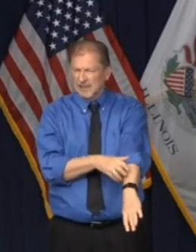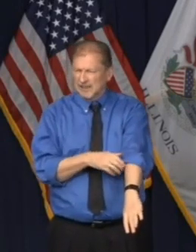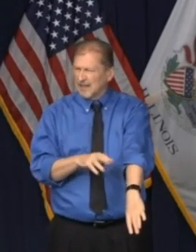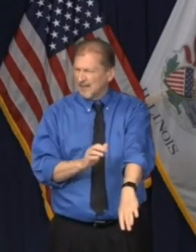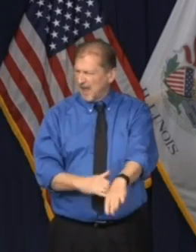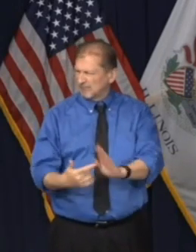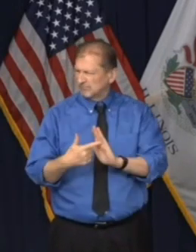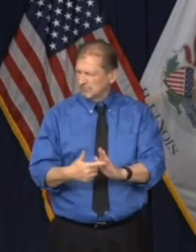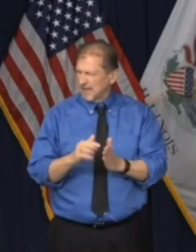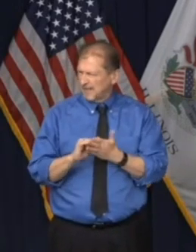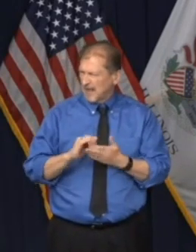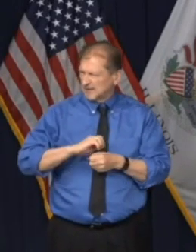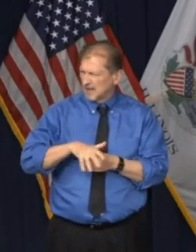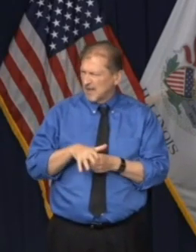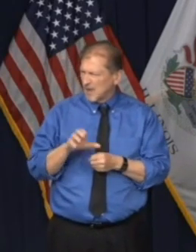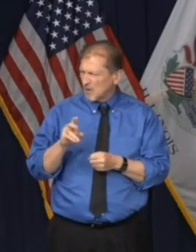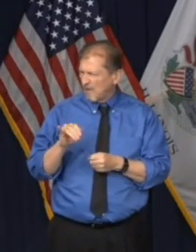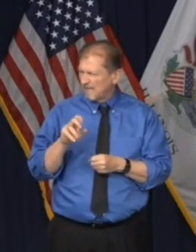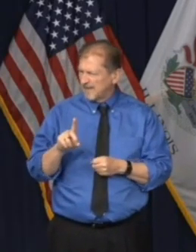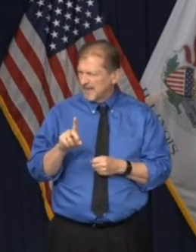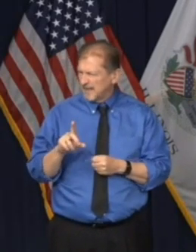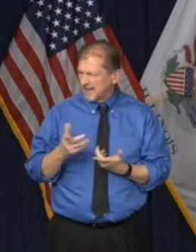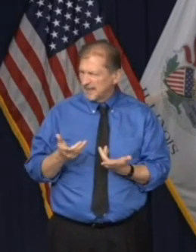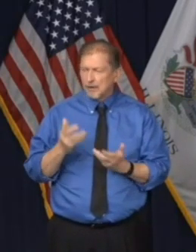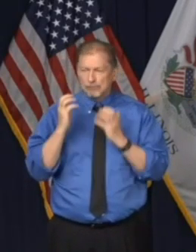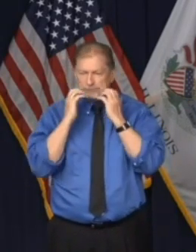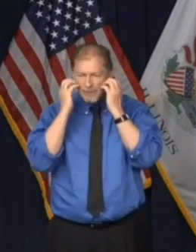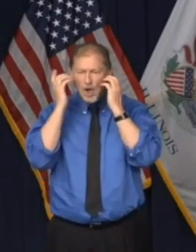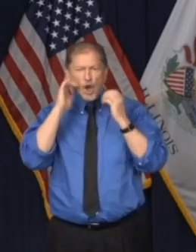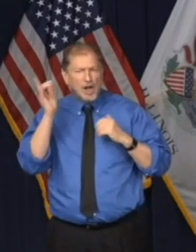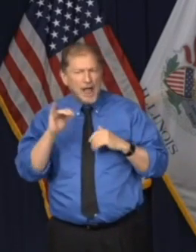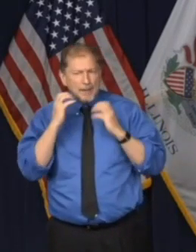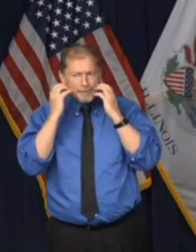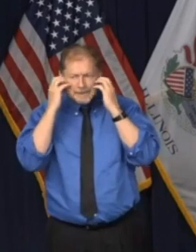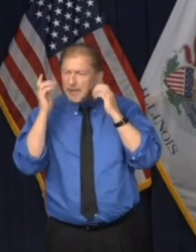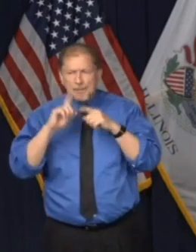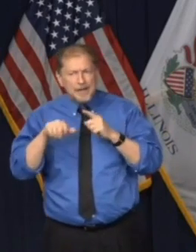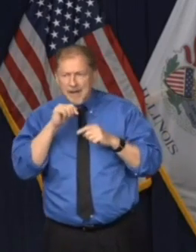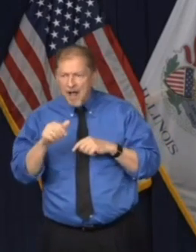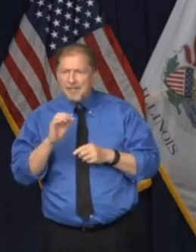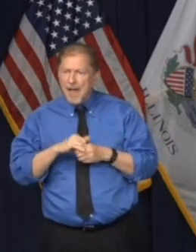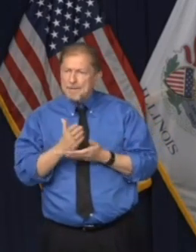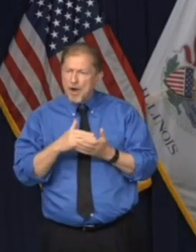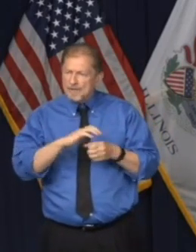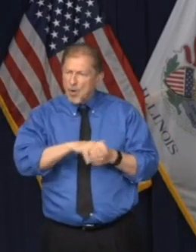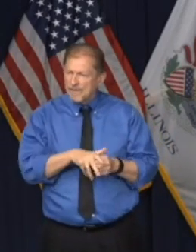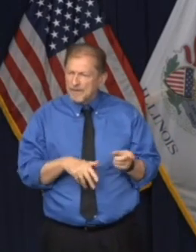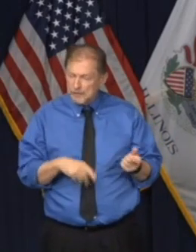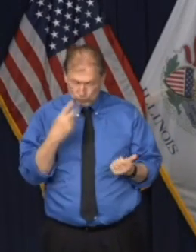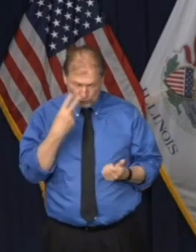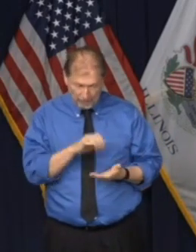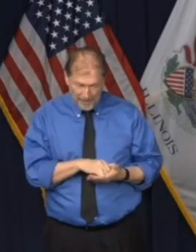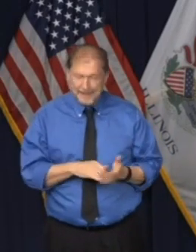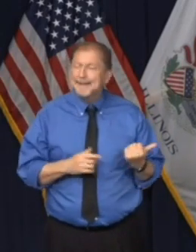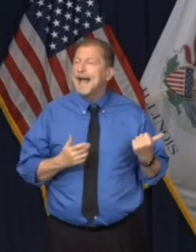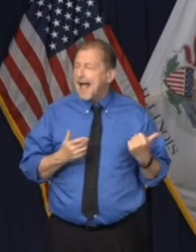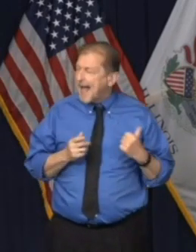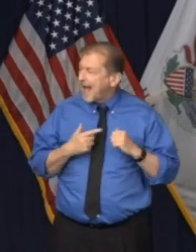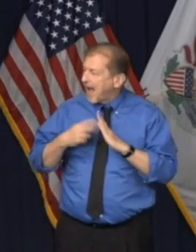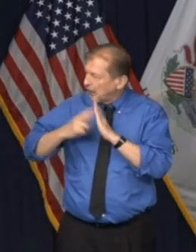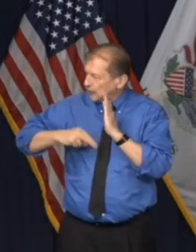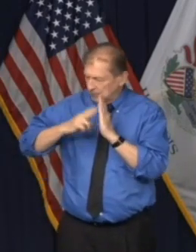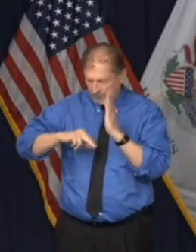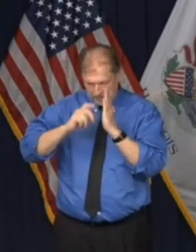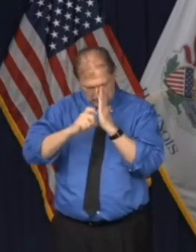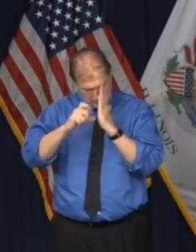symptoms of COVID. Is this something you're seeing? That's from Karen Jordan at ABC. Yeah, so I try to follow as much as I can